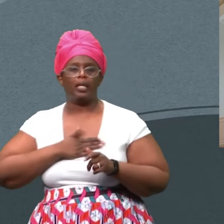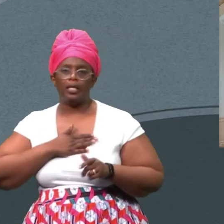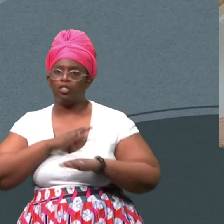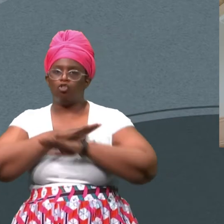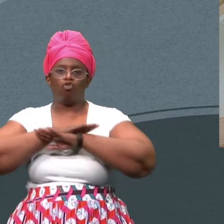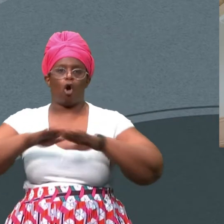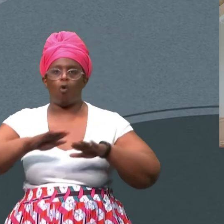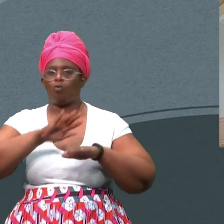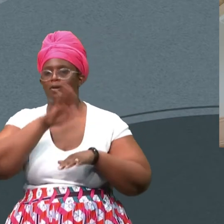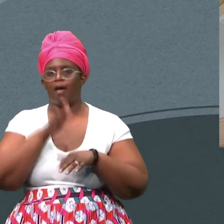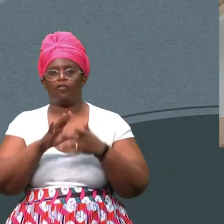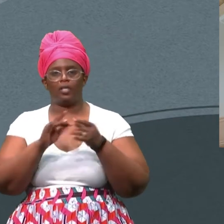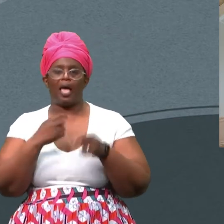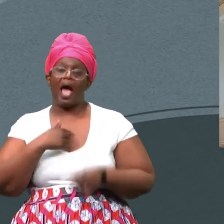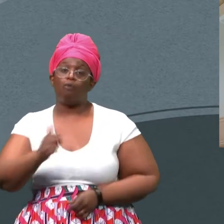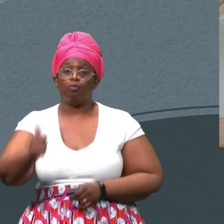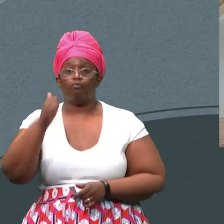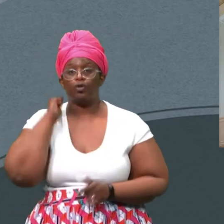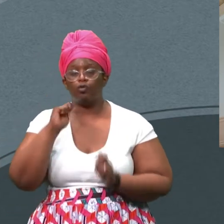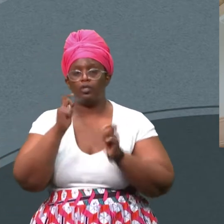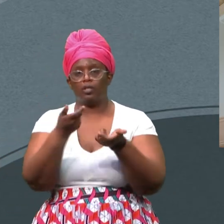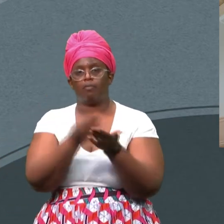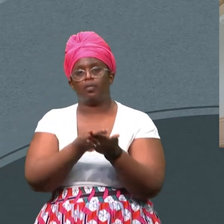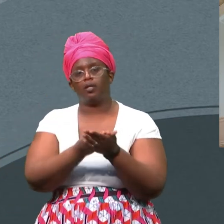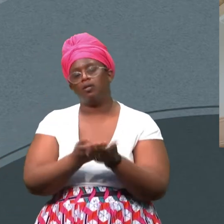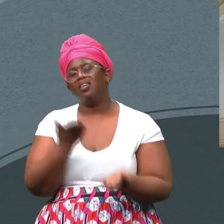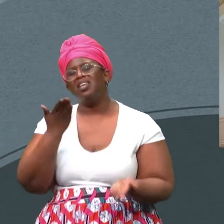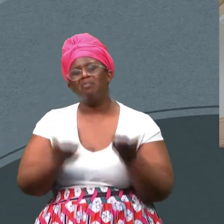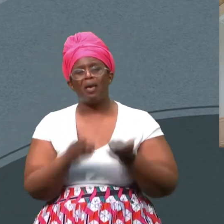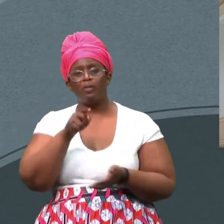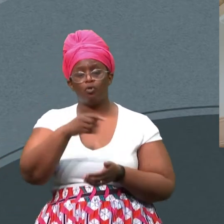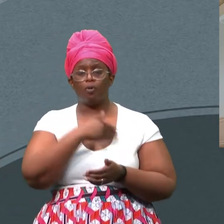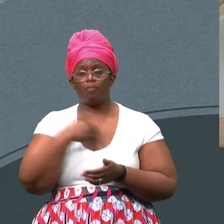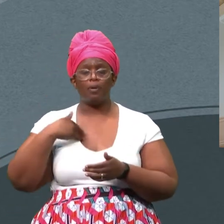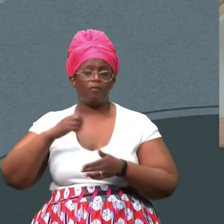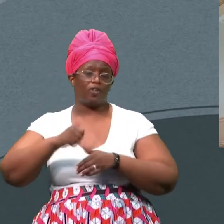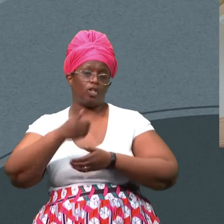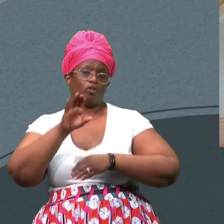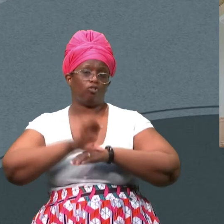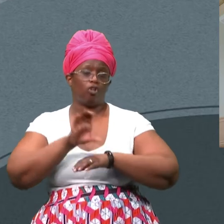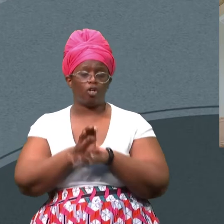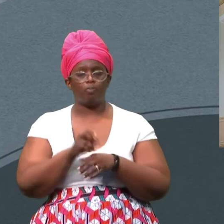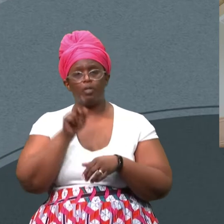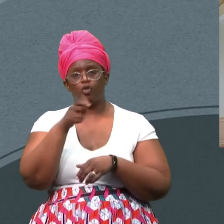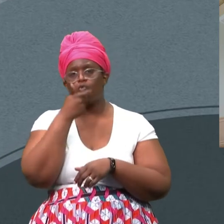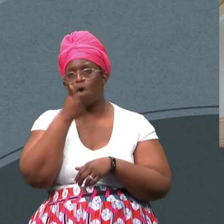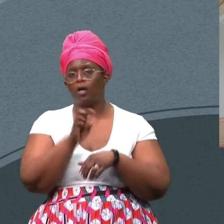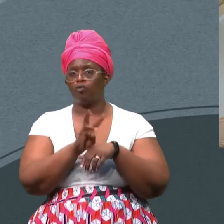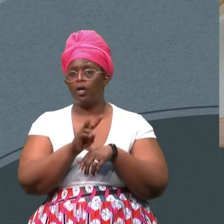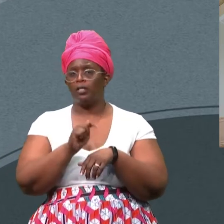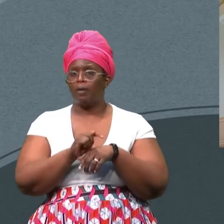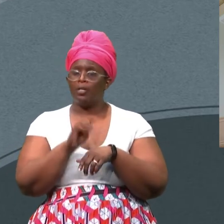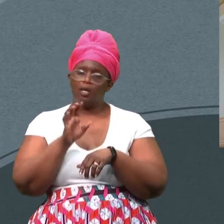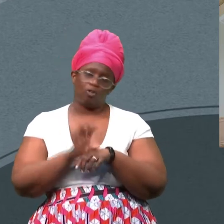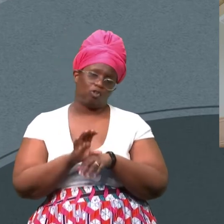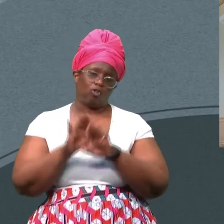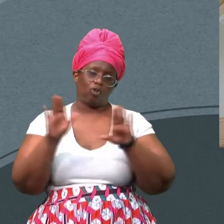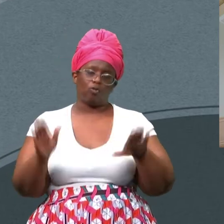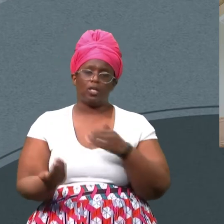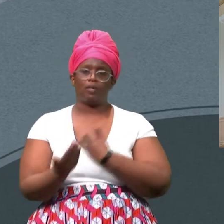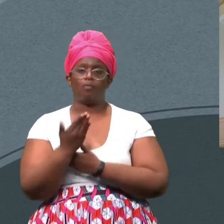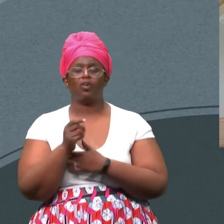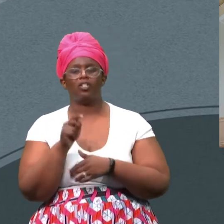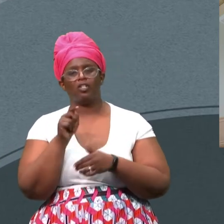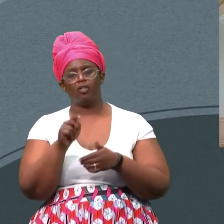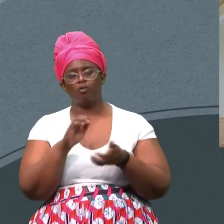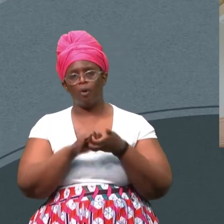asking partners. If you're a part of another church, but the ministry has blessed you, You watch on Sundays before your church. You watch our Tuesday